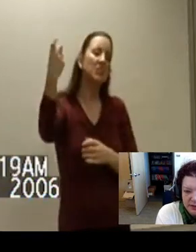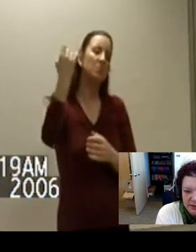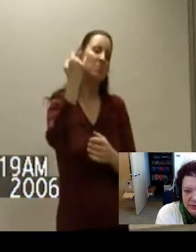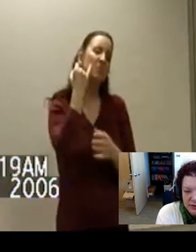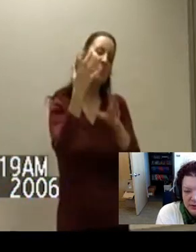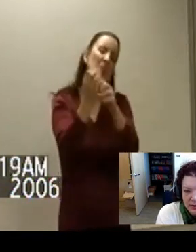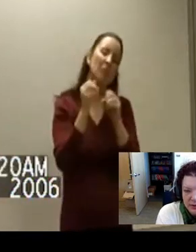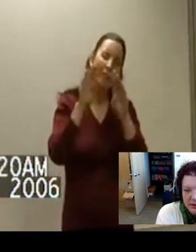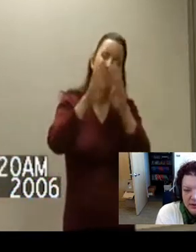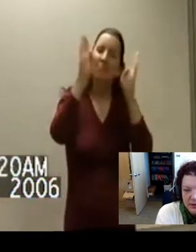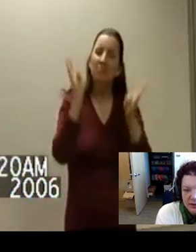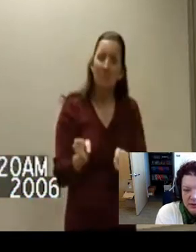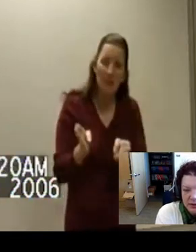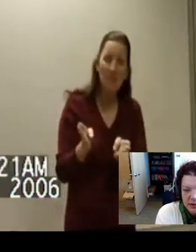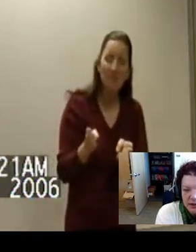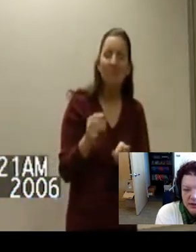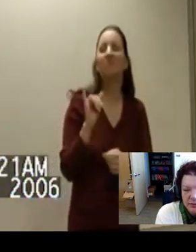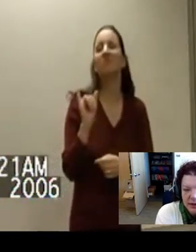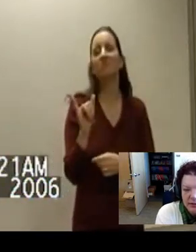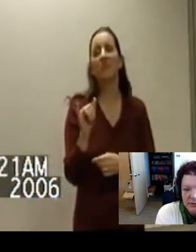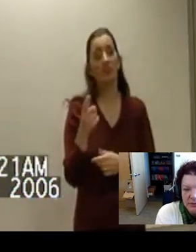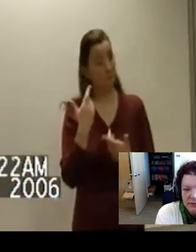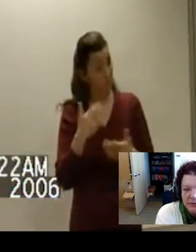7 or 8 years. We were talking about